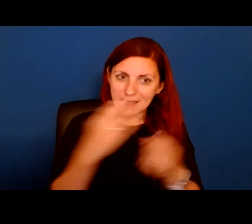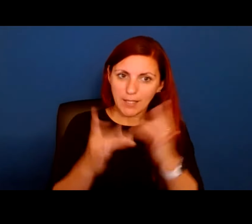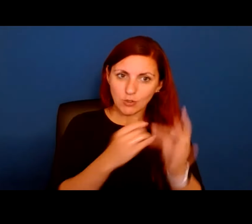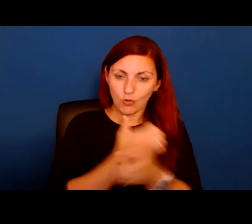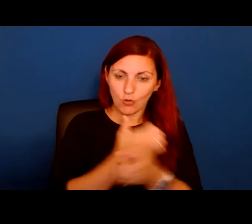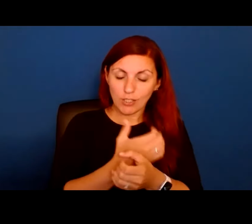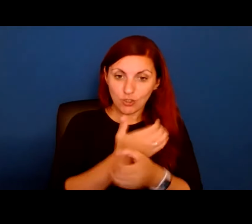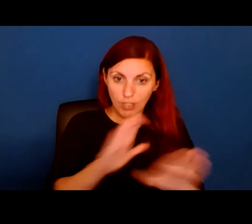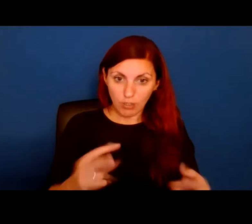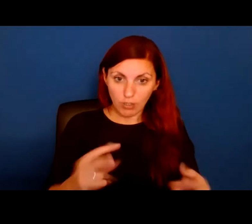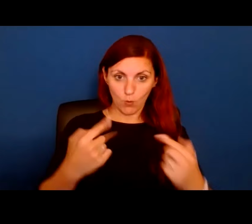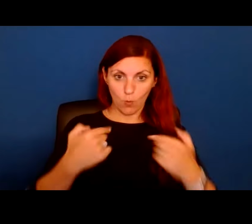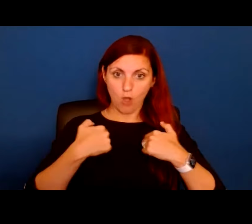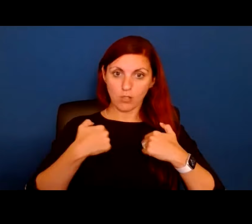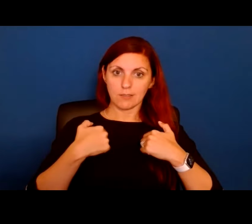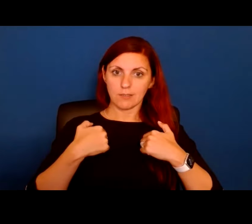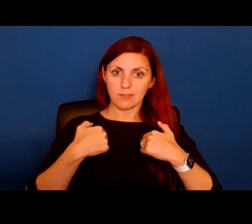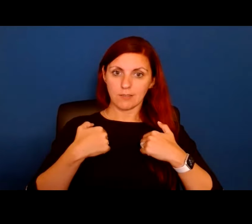possible.